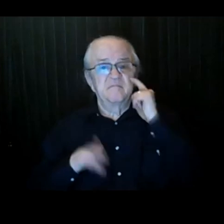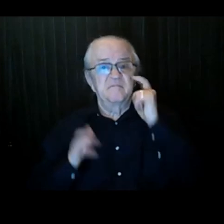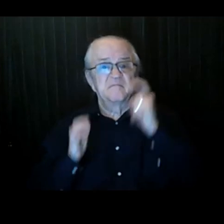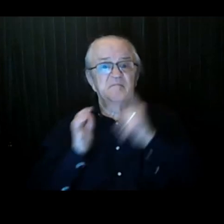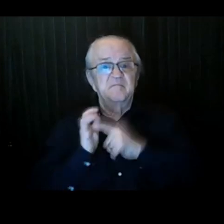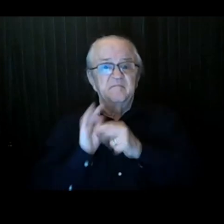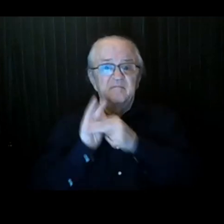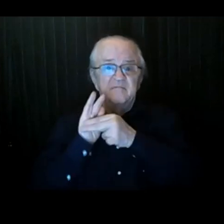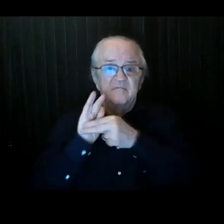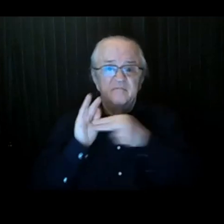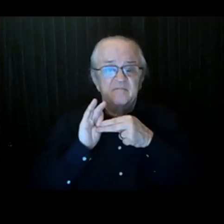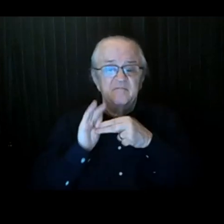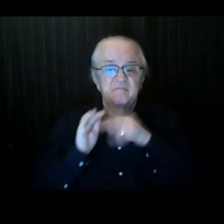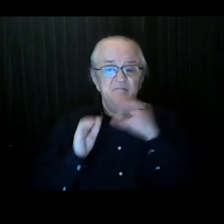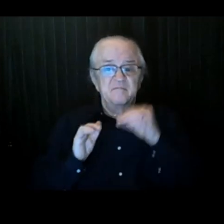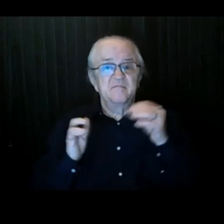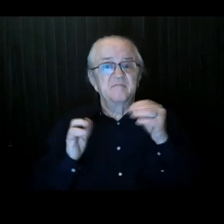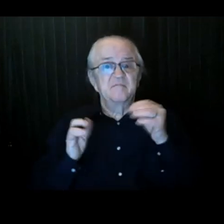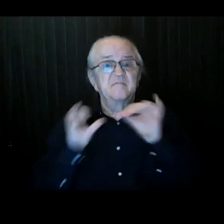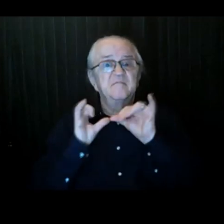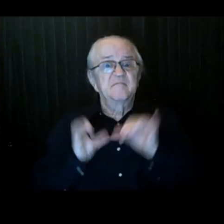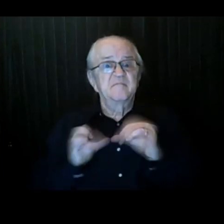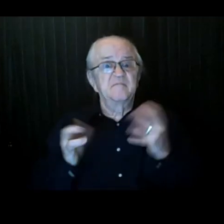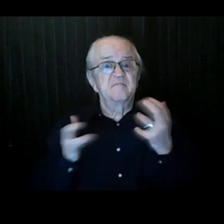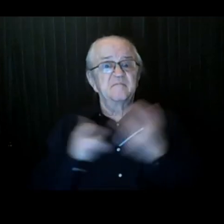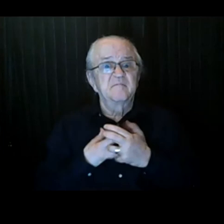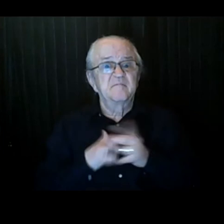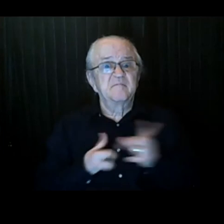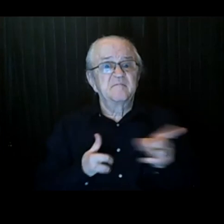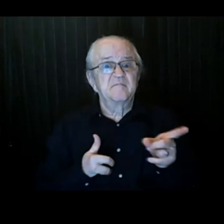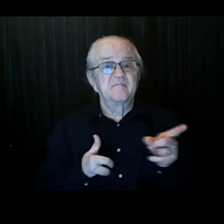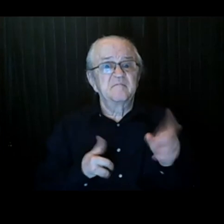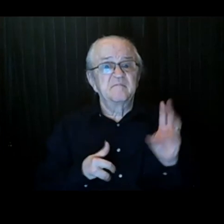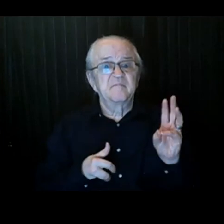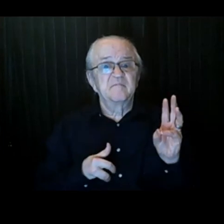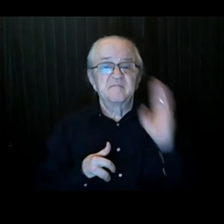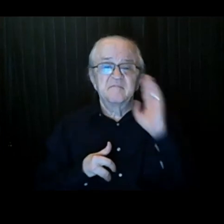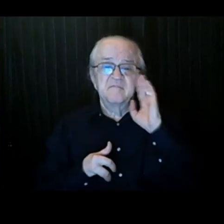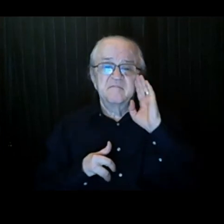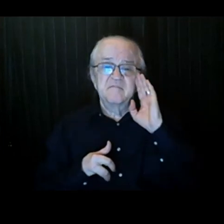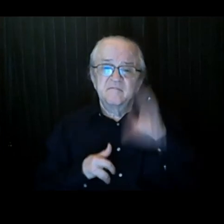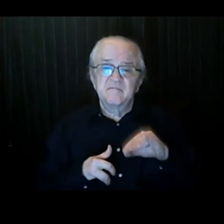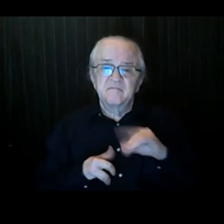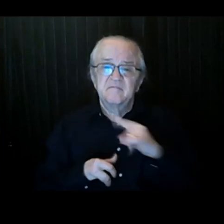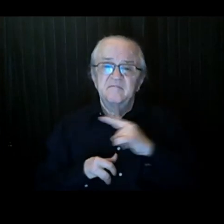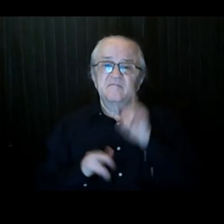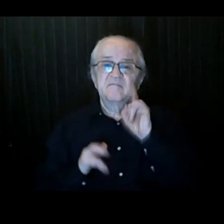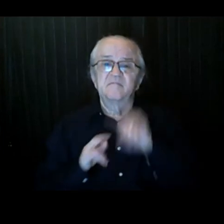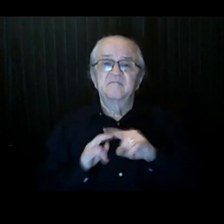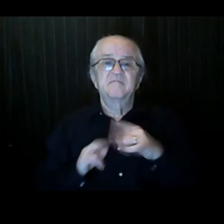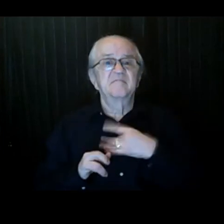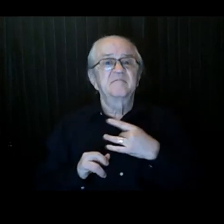And when I checked the size, it was Cindy's size 6. And I knew this was the kind of thing my sister wore. So I